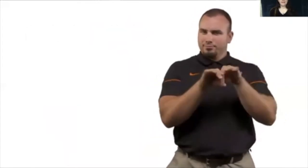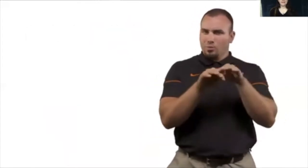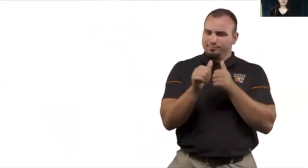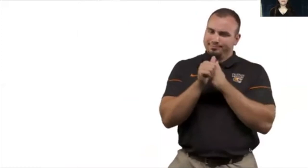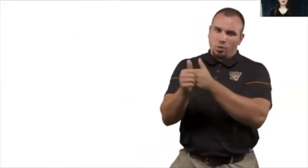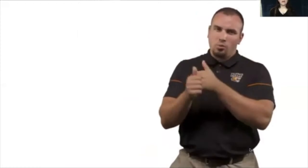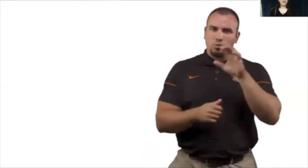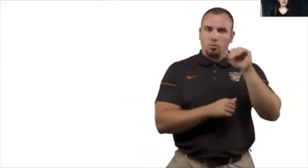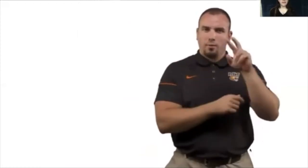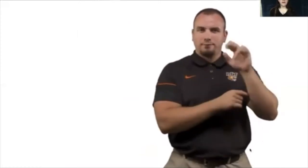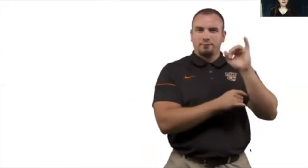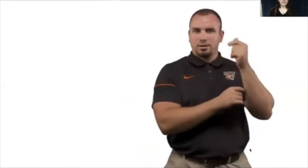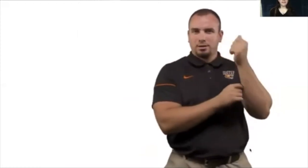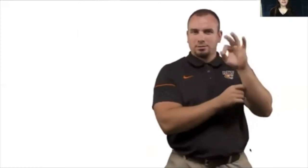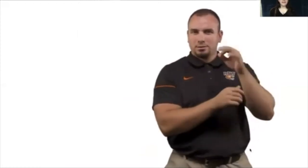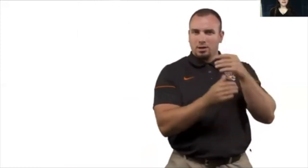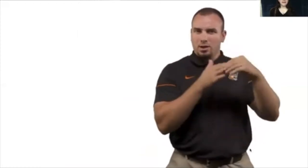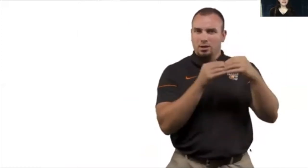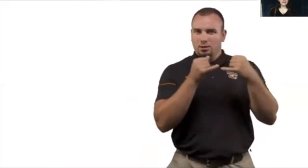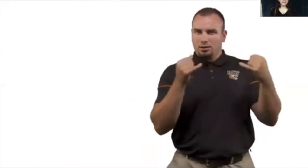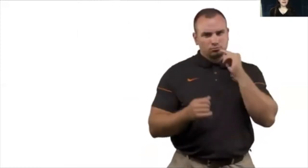In terms of non-compliance, RIT